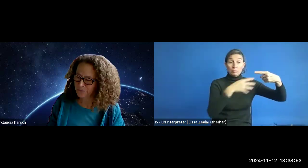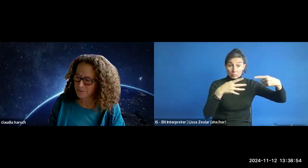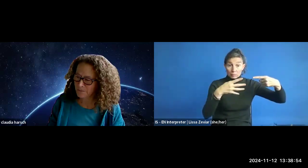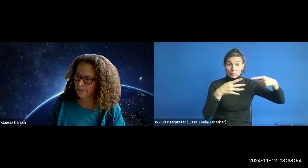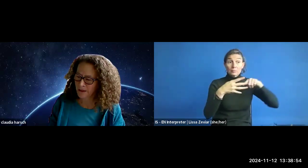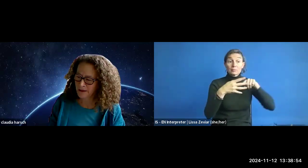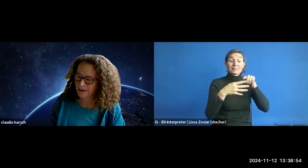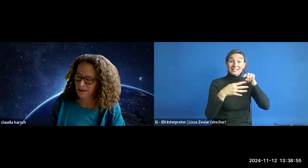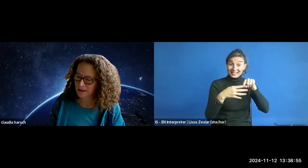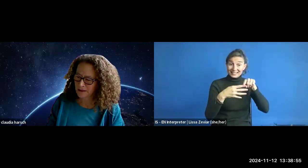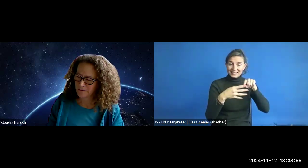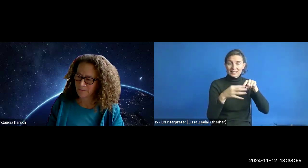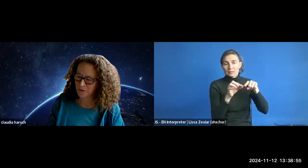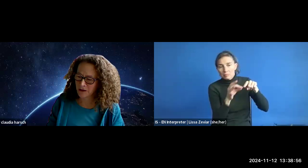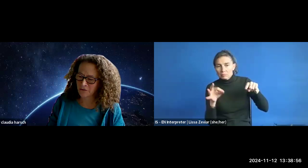descriptor.